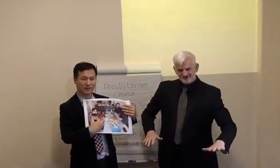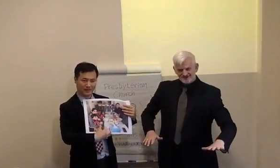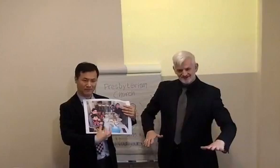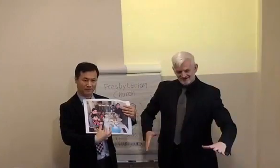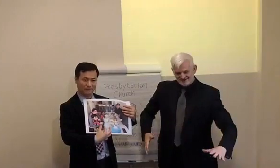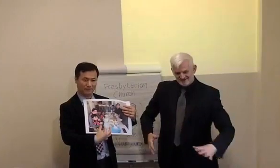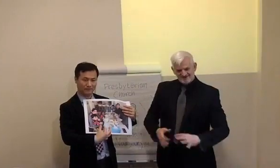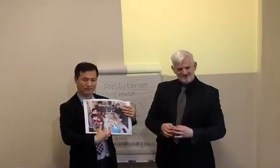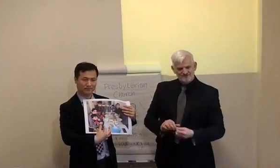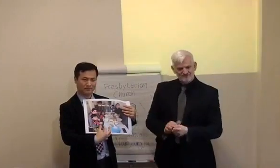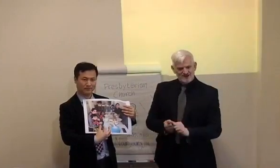them.